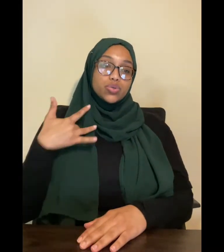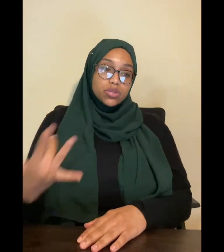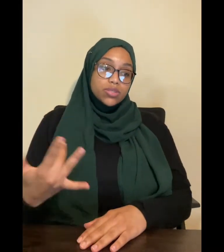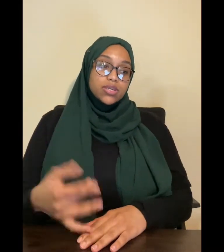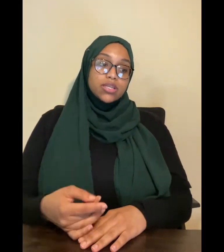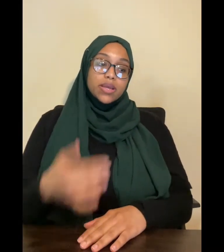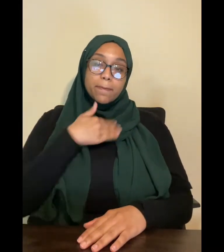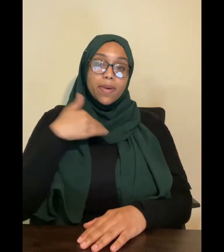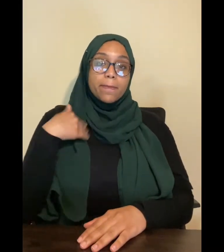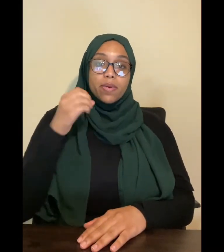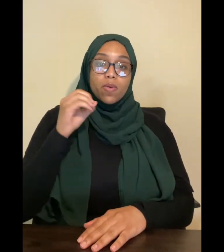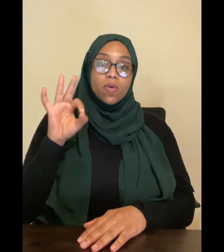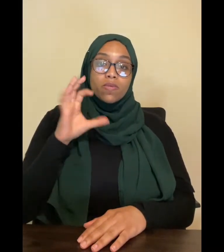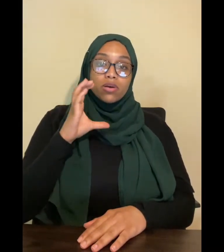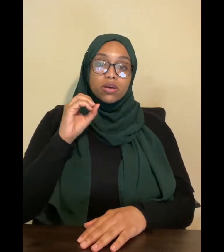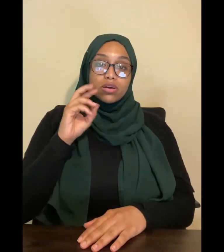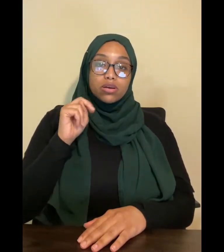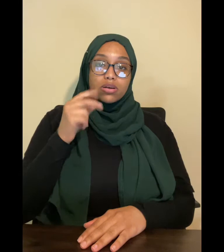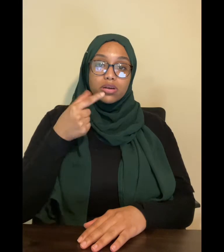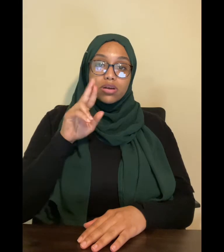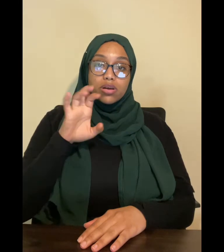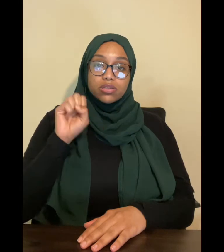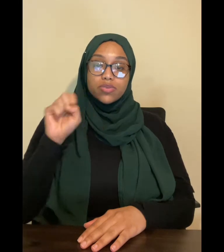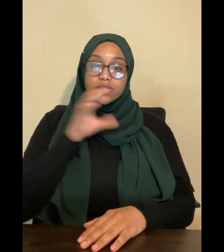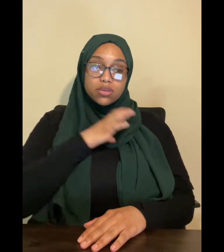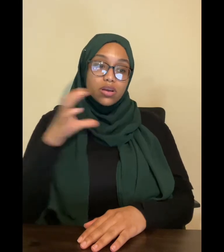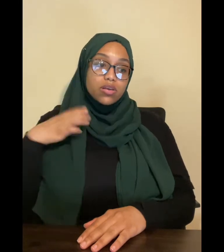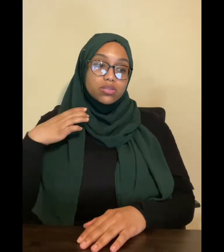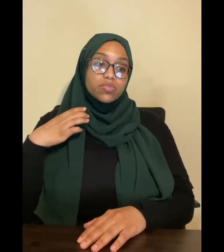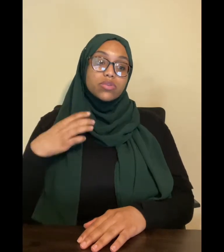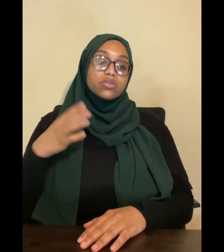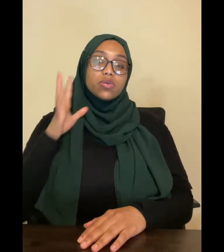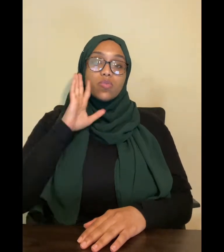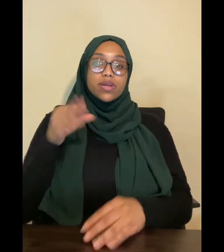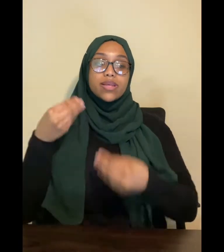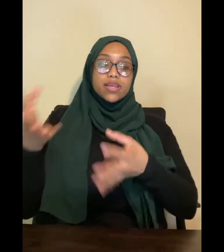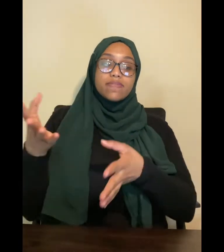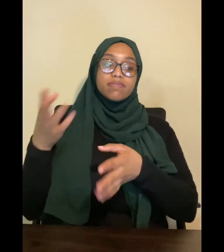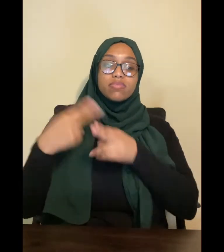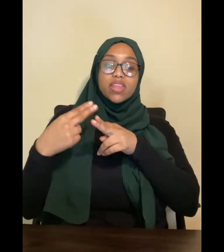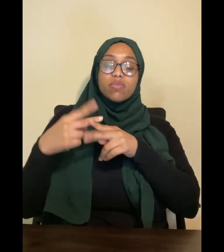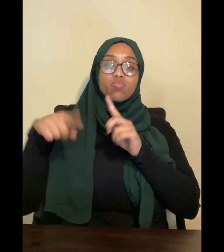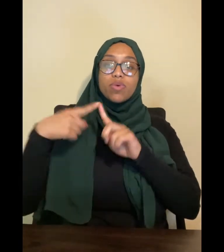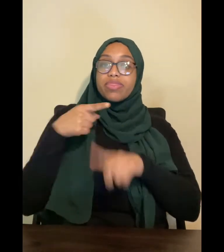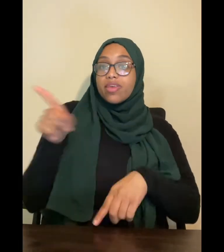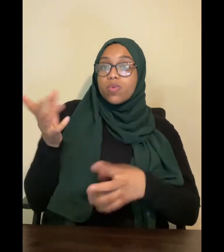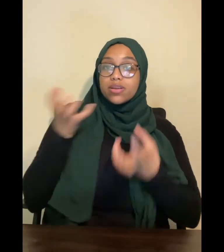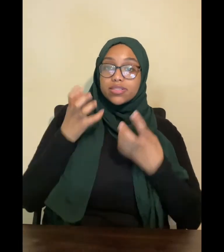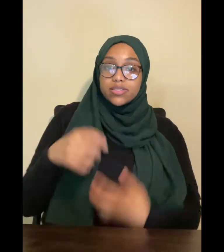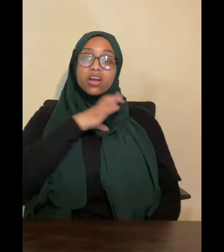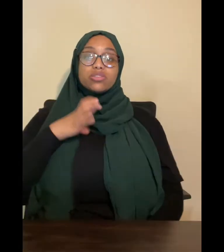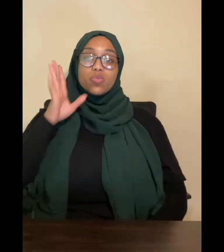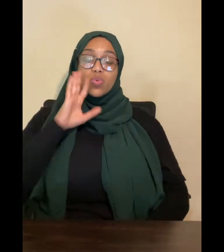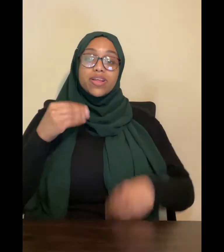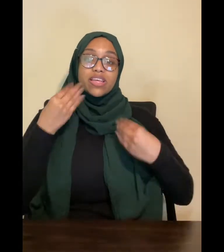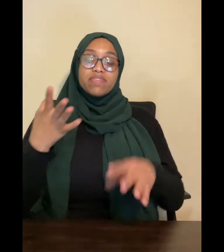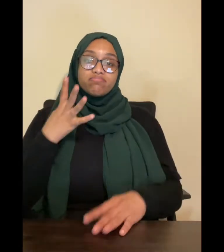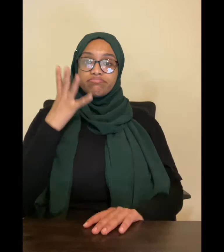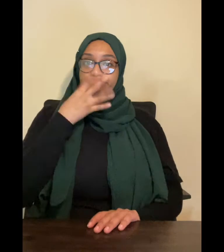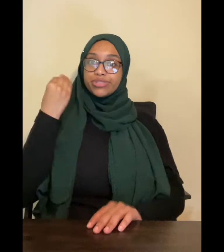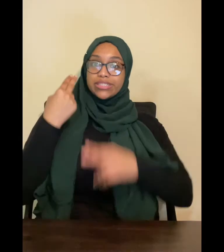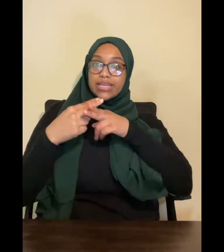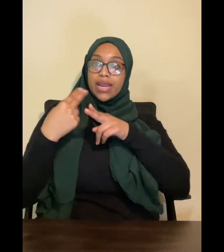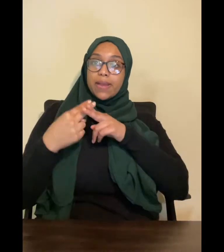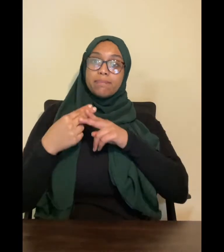as an example. Uh, it's named so. Usually, members of Congress will give it a pretty